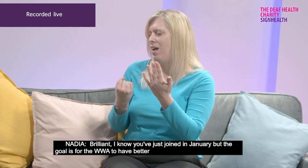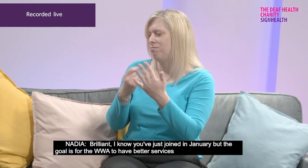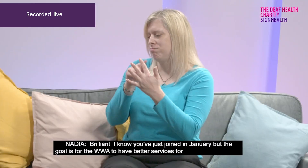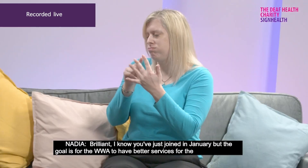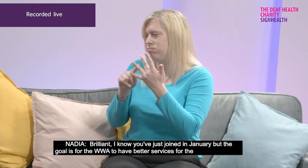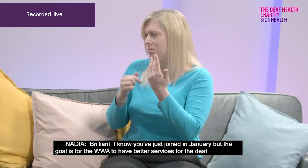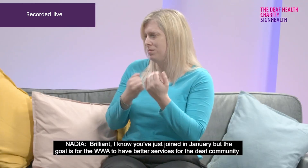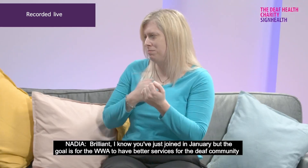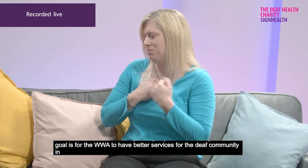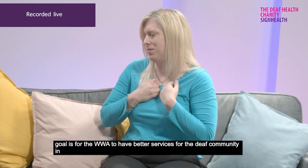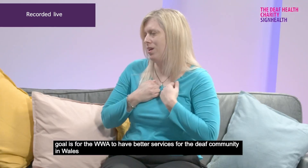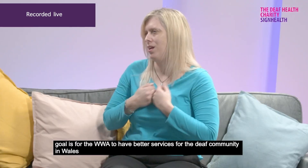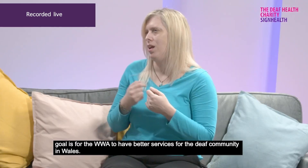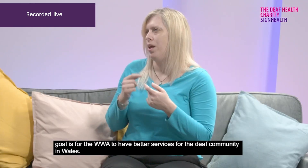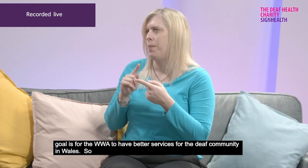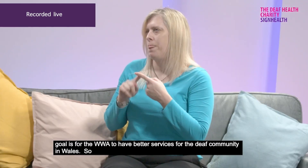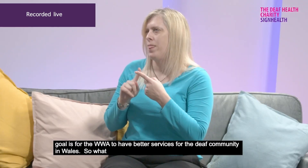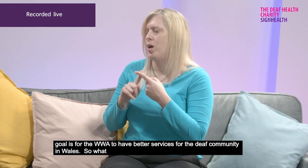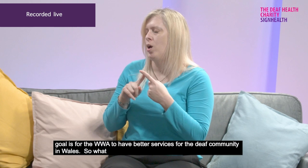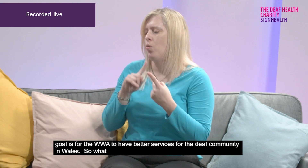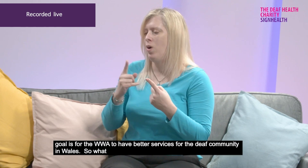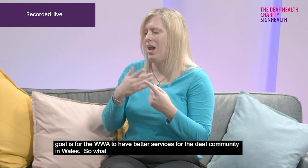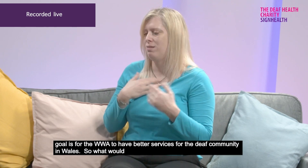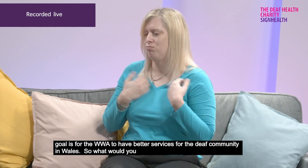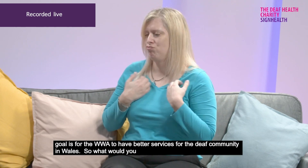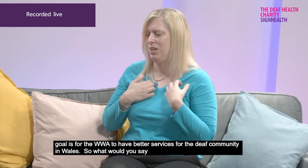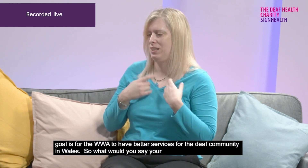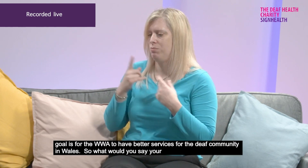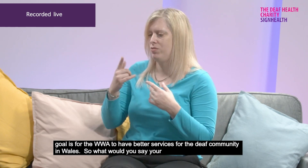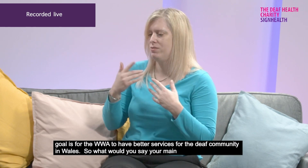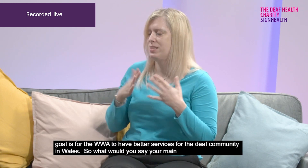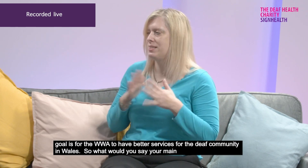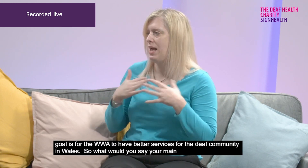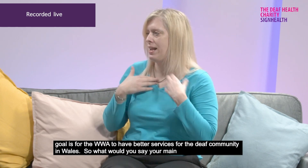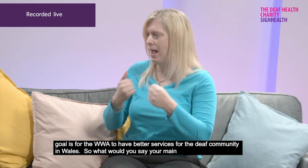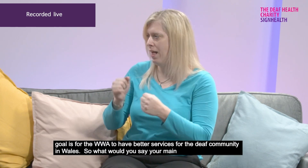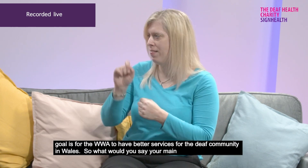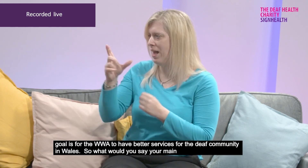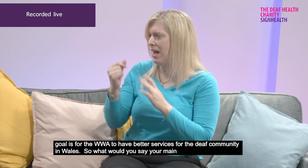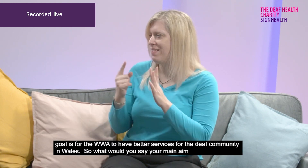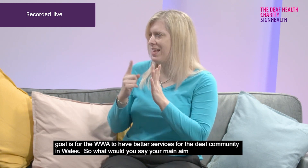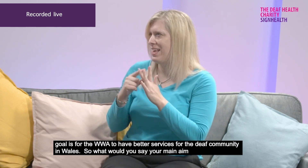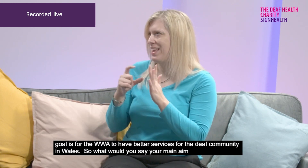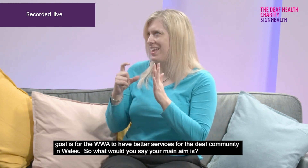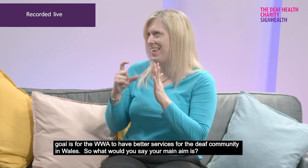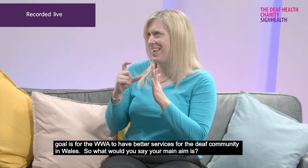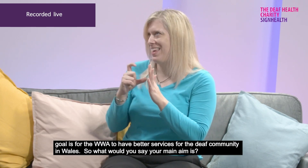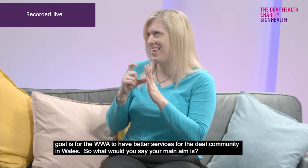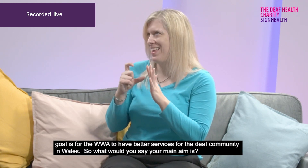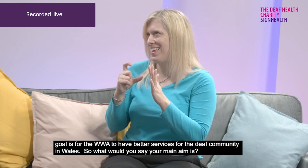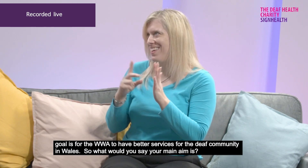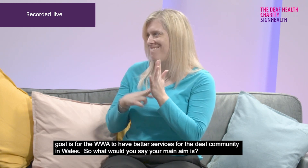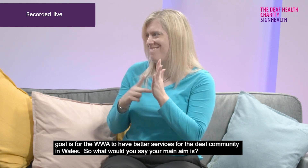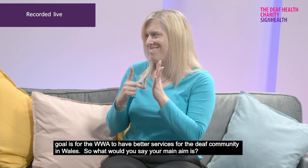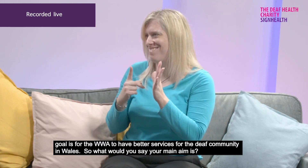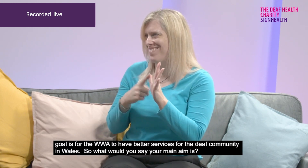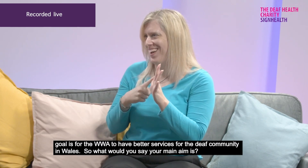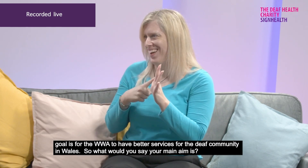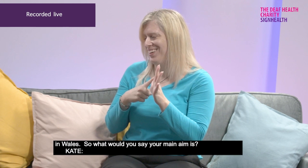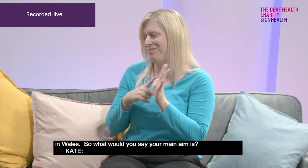better services for the deaf community in Wales. So what would you say your main aim is? It's really got many